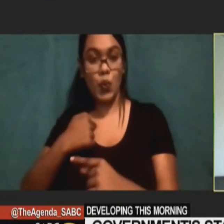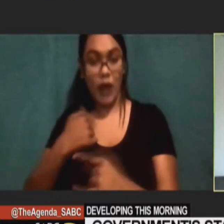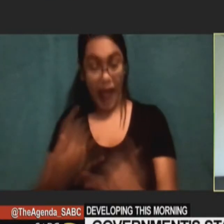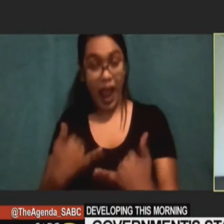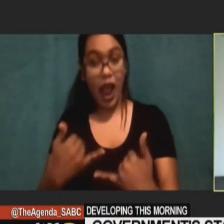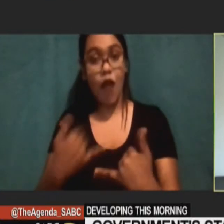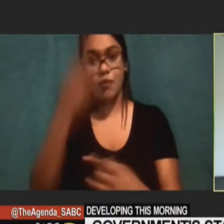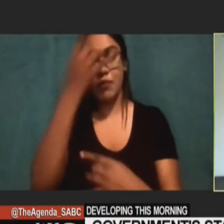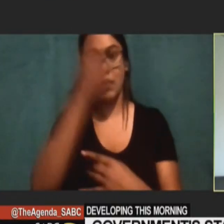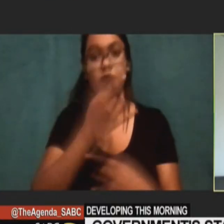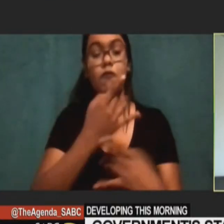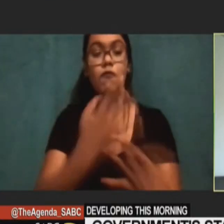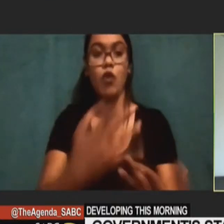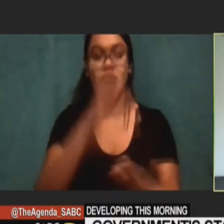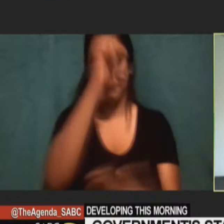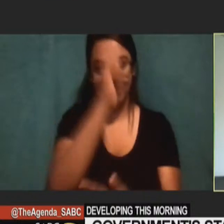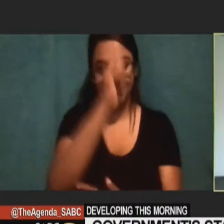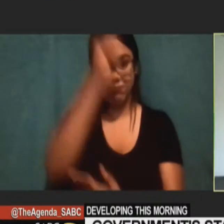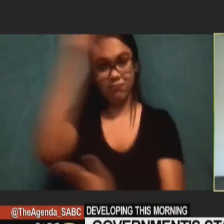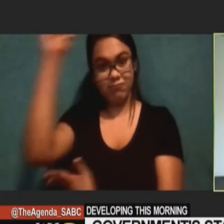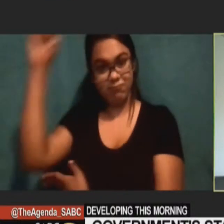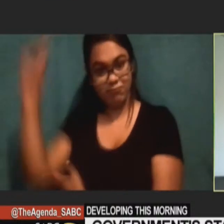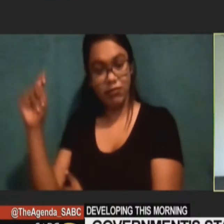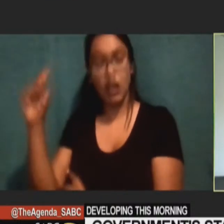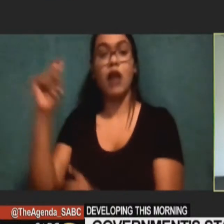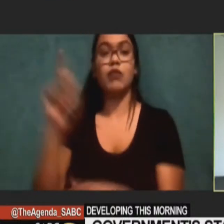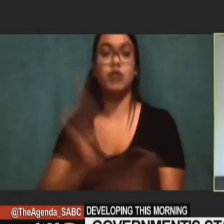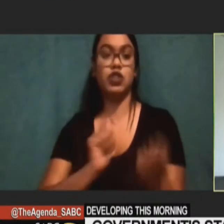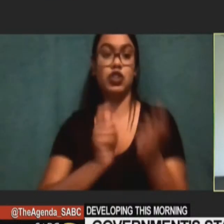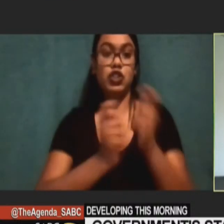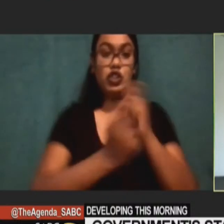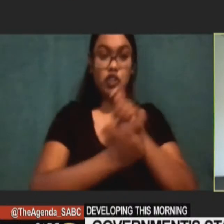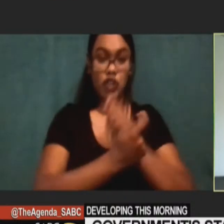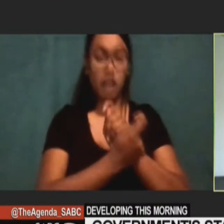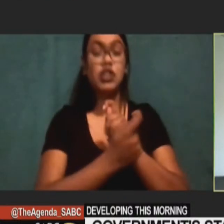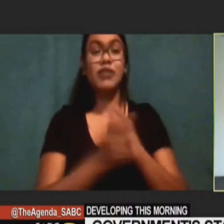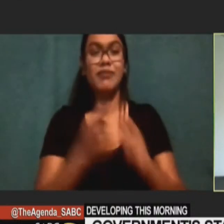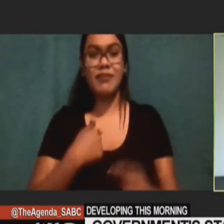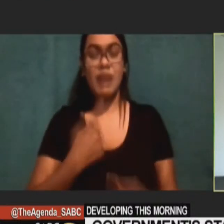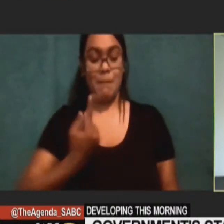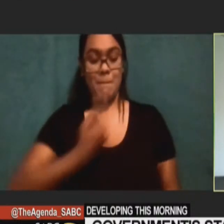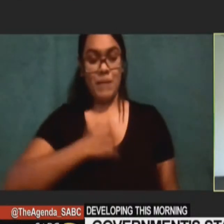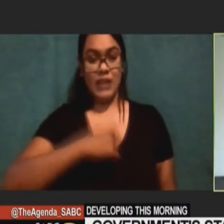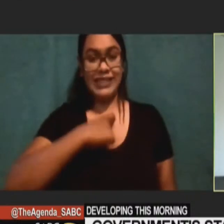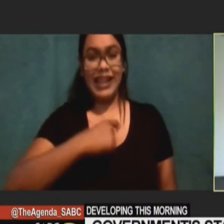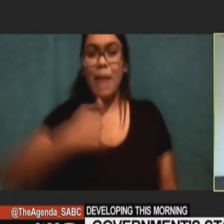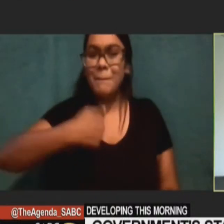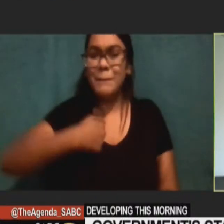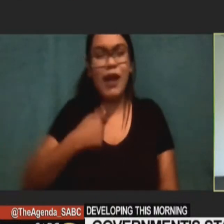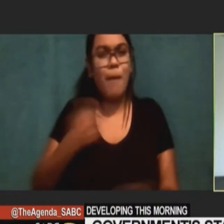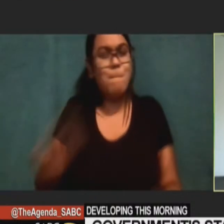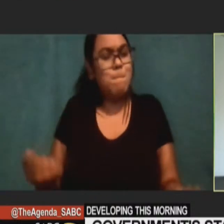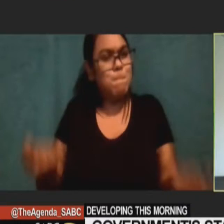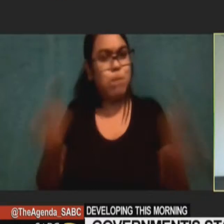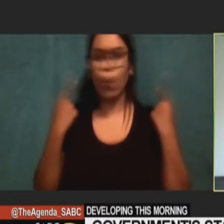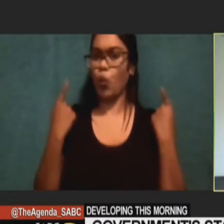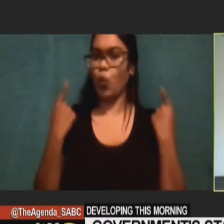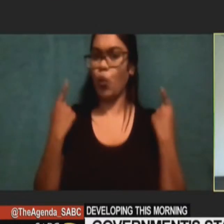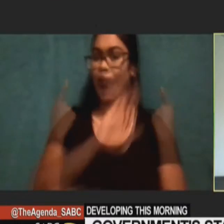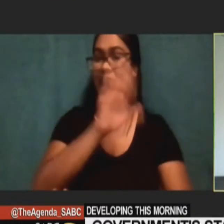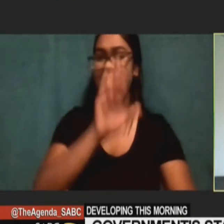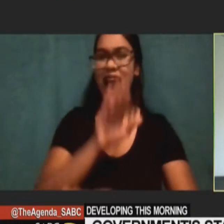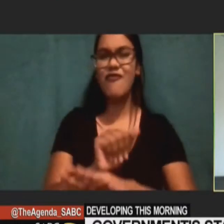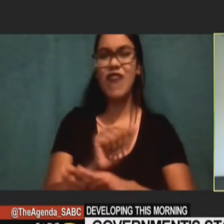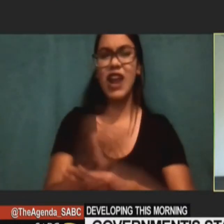temper the language. Because what I don't understand is that some of these African countries that are doing